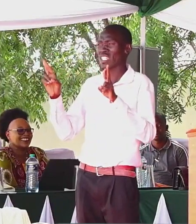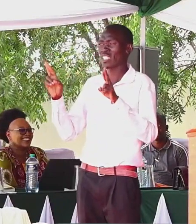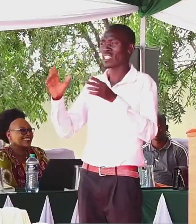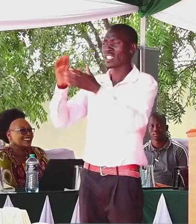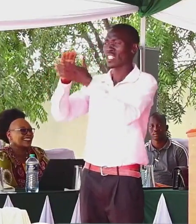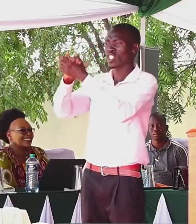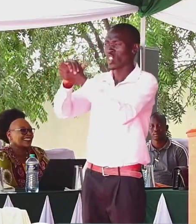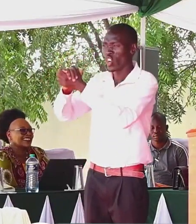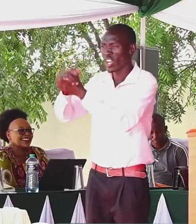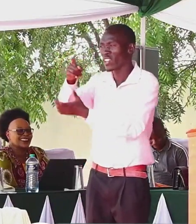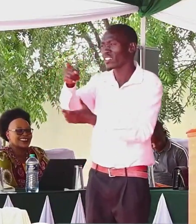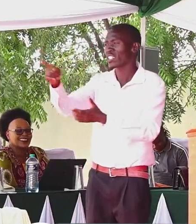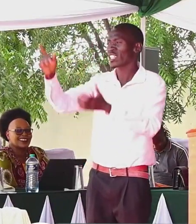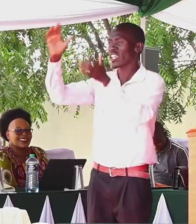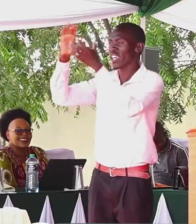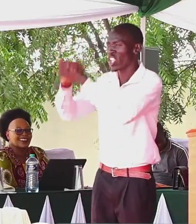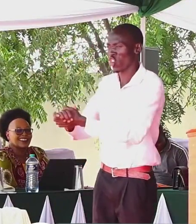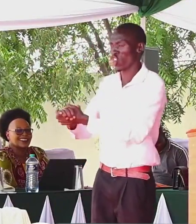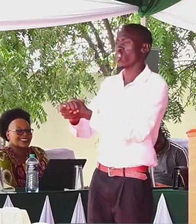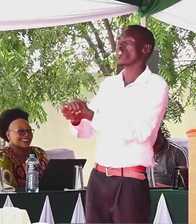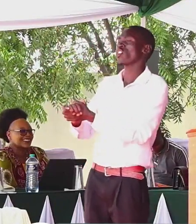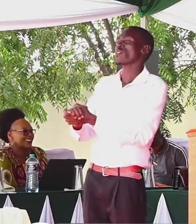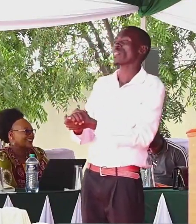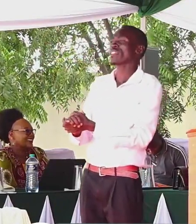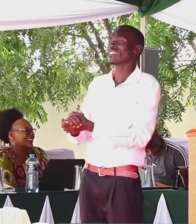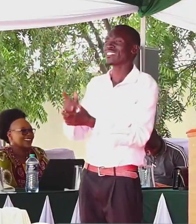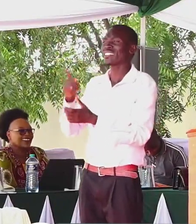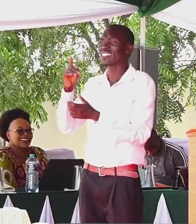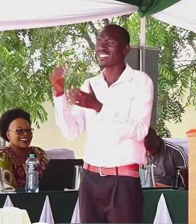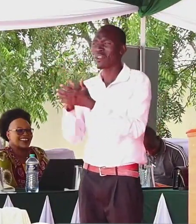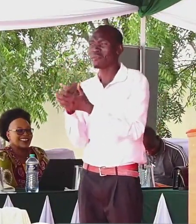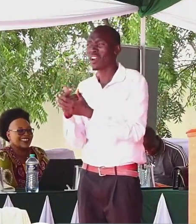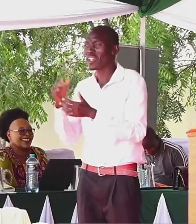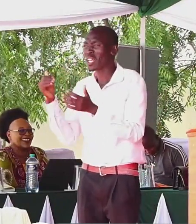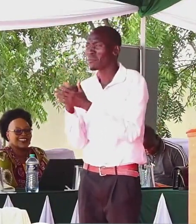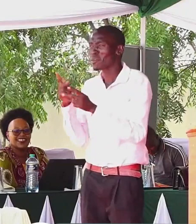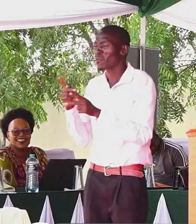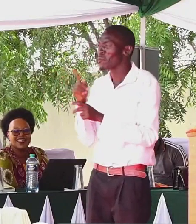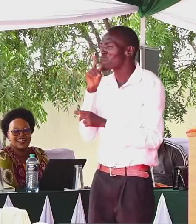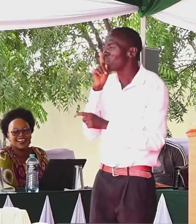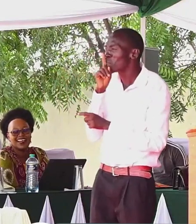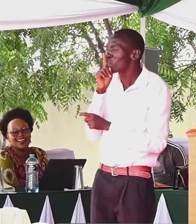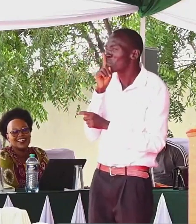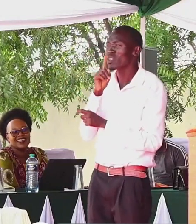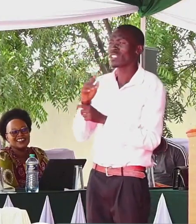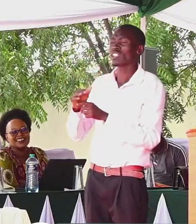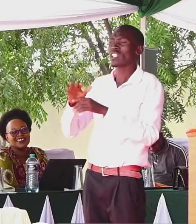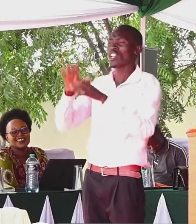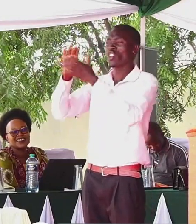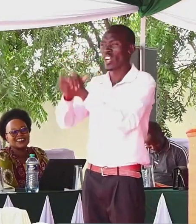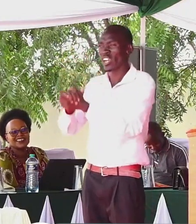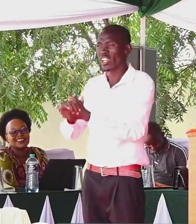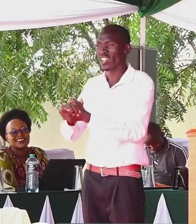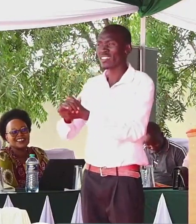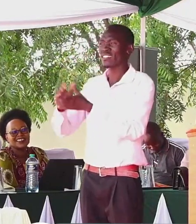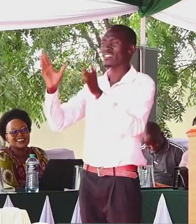Ejoka? Ejoka? I'm seeing someone keeping quiet. Madam Pauline. Ejoka?